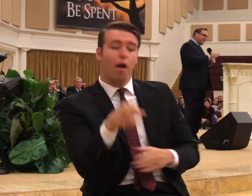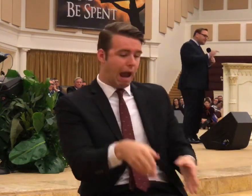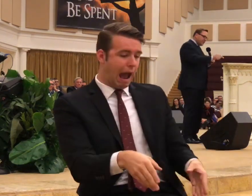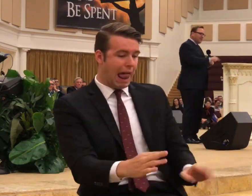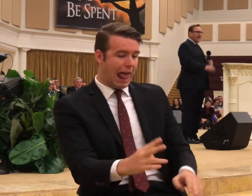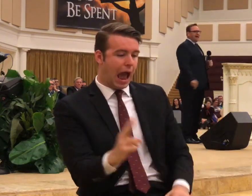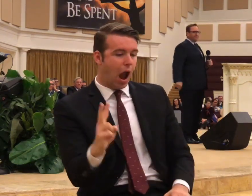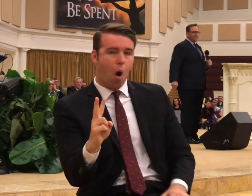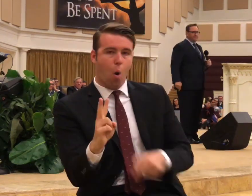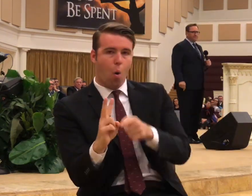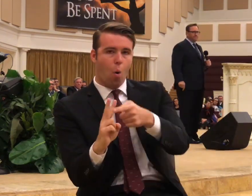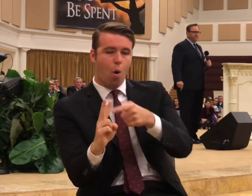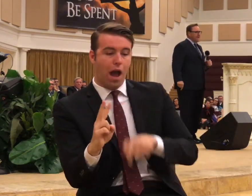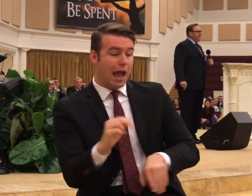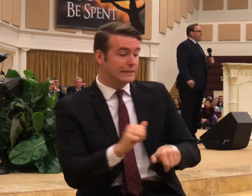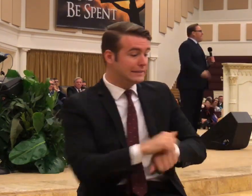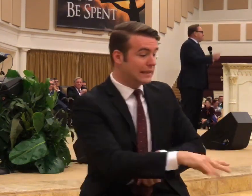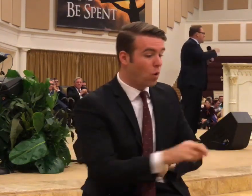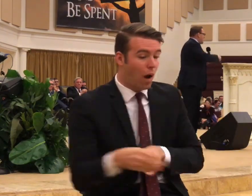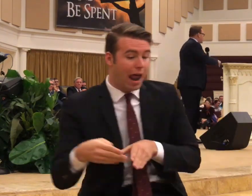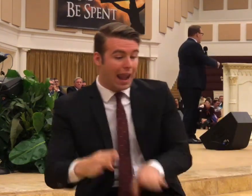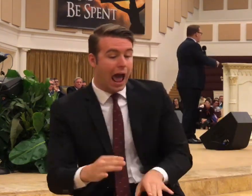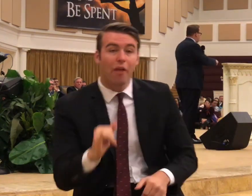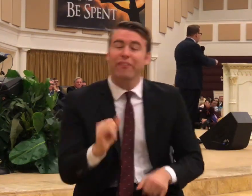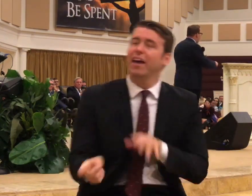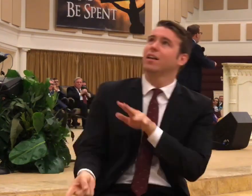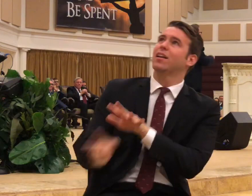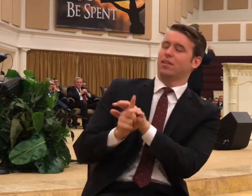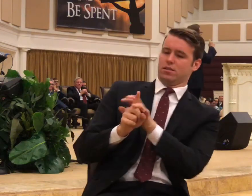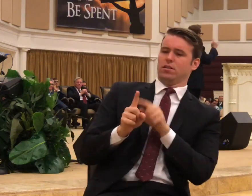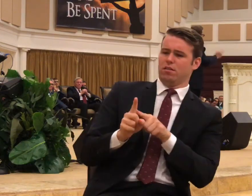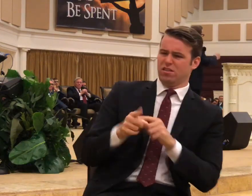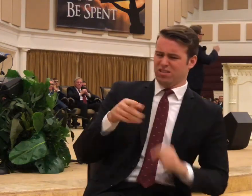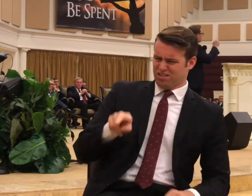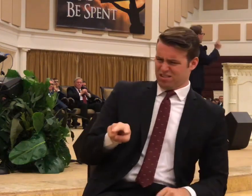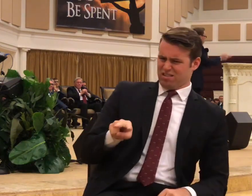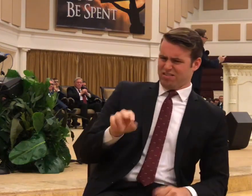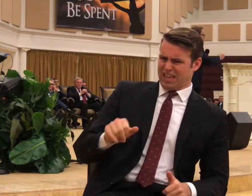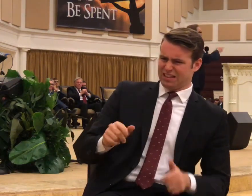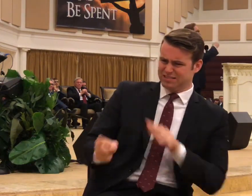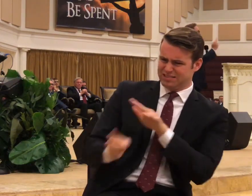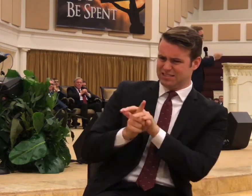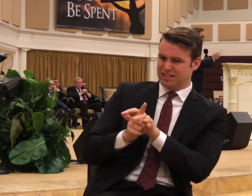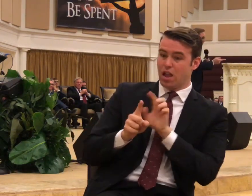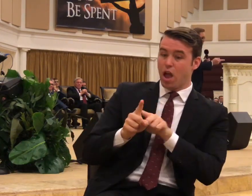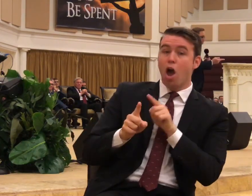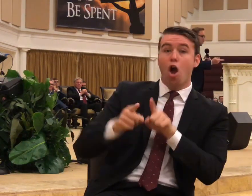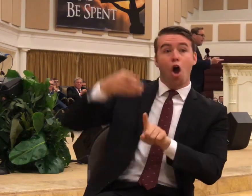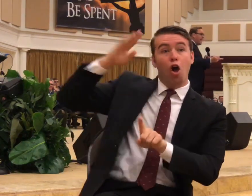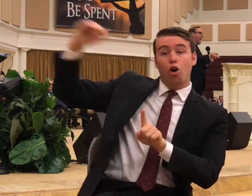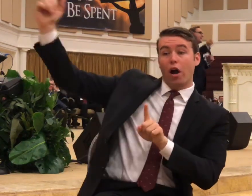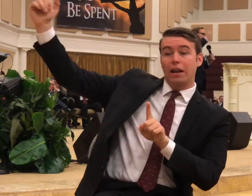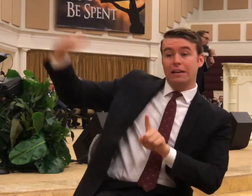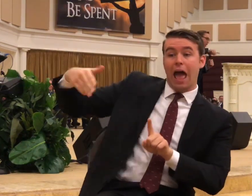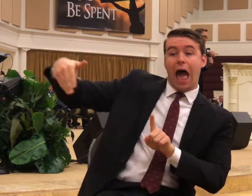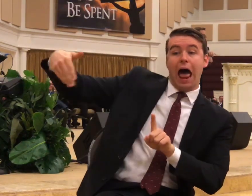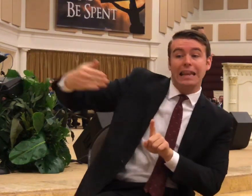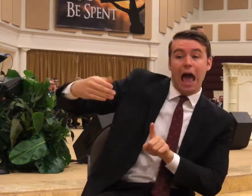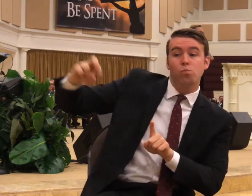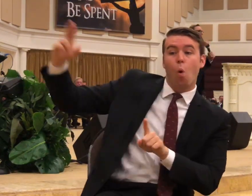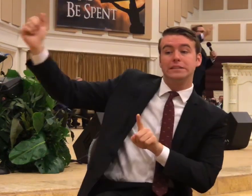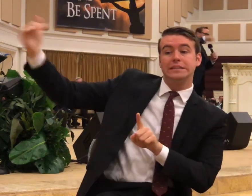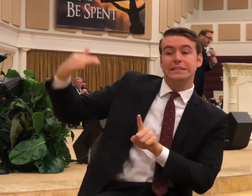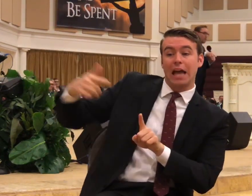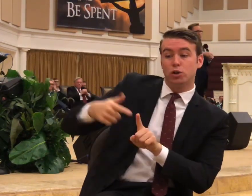it into your life. That means he is allowing that thing to work in you and on